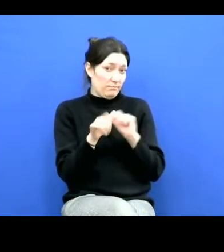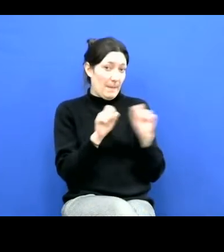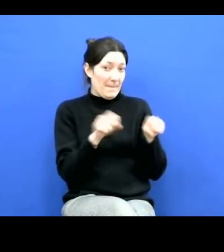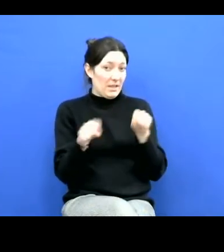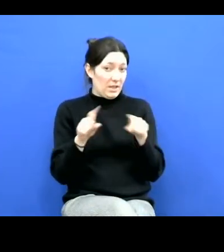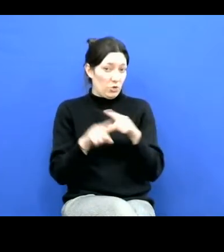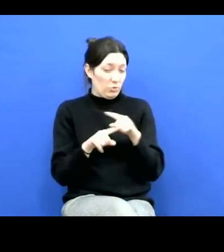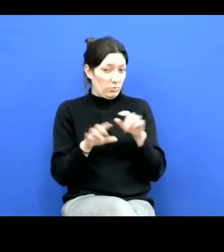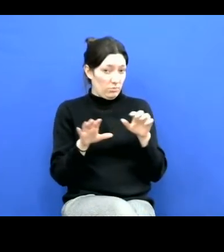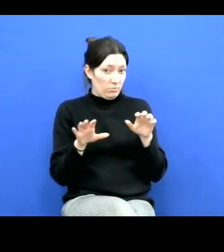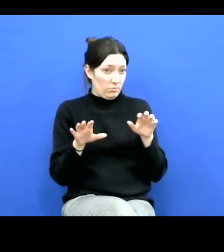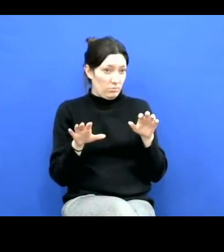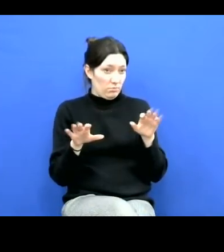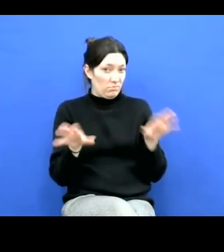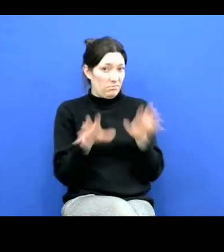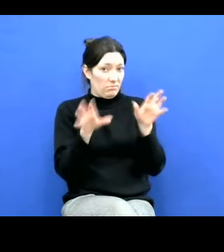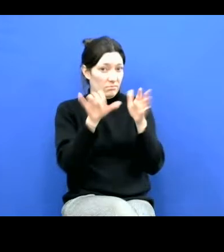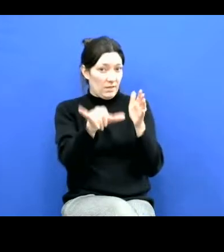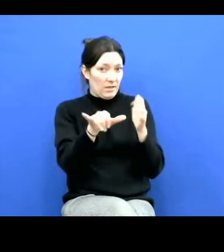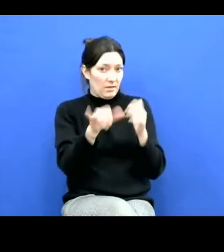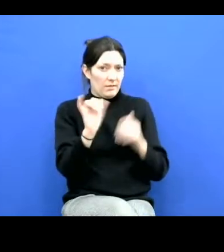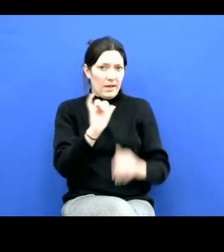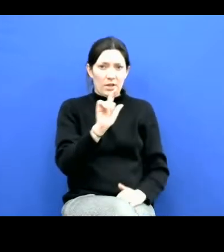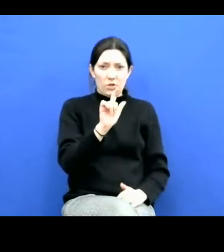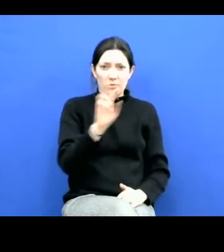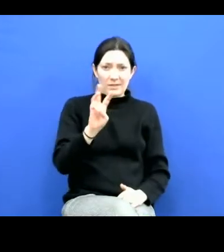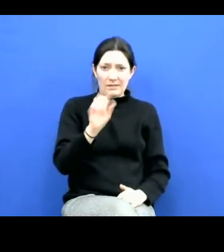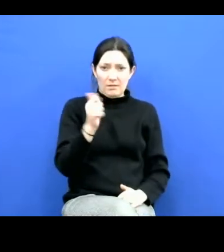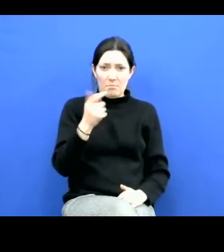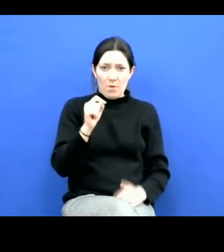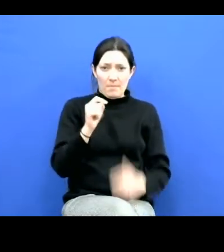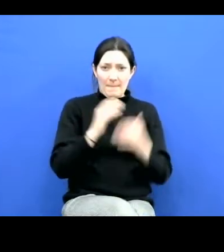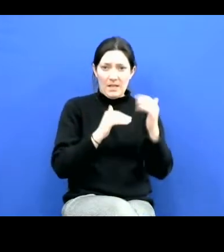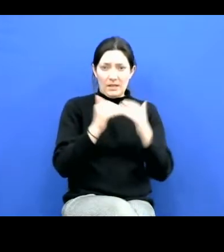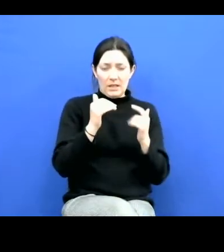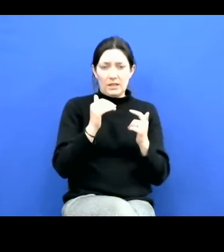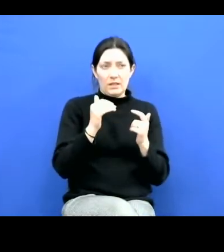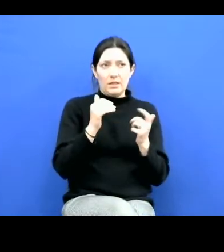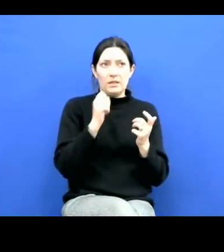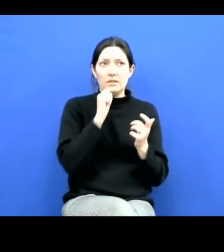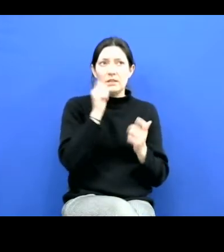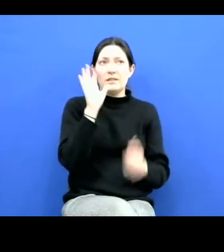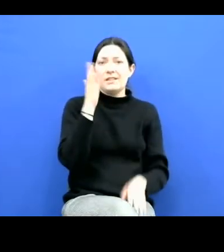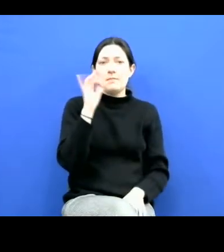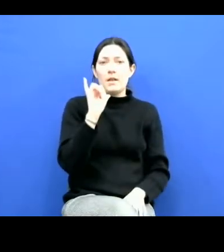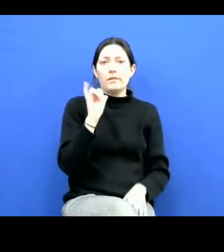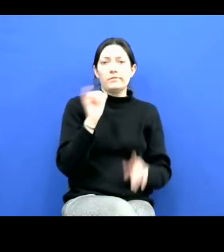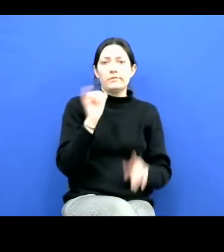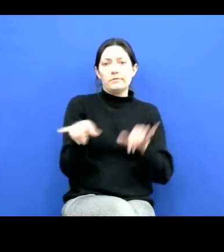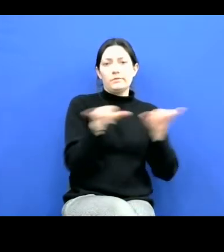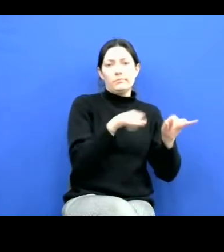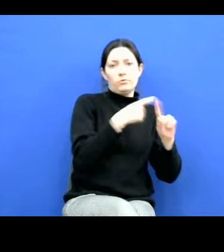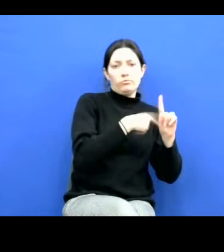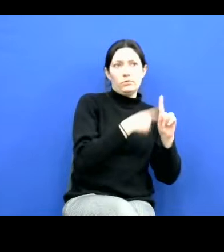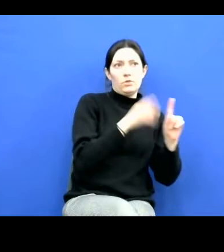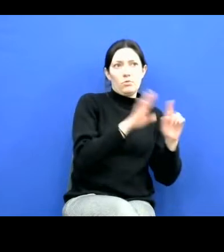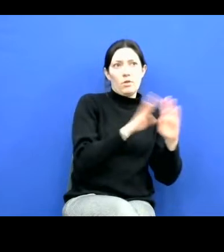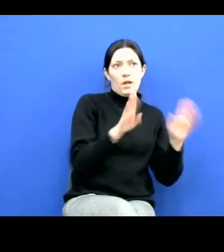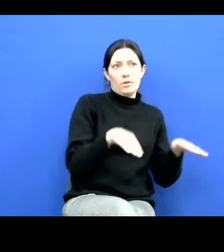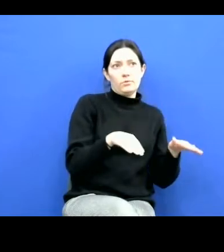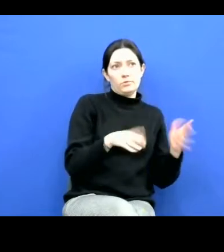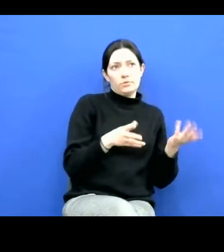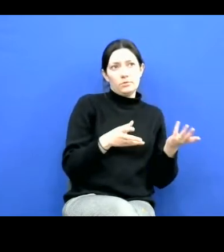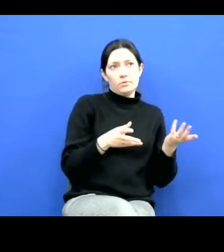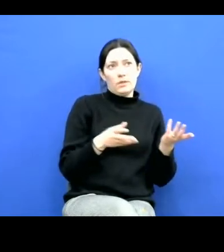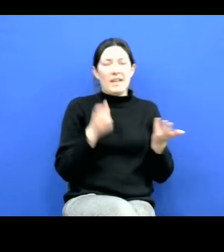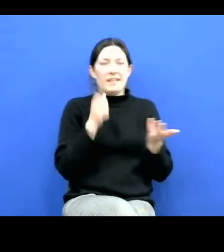ability to do that. Like a 26 apartment building doesn't seem like renting out your house. Well, it's not rural residential at